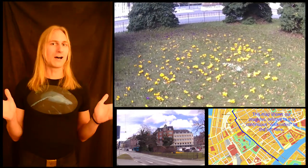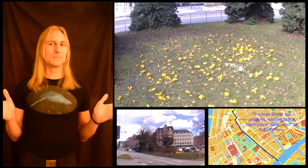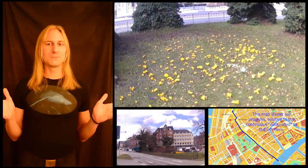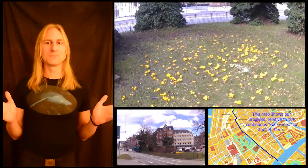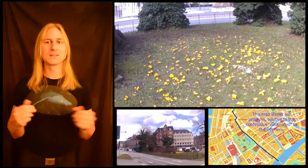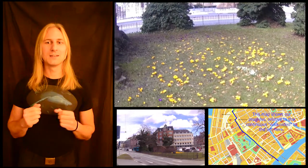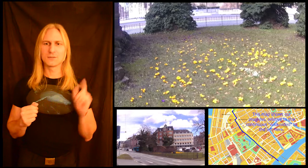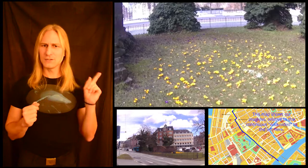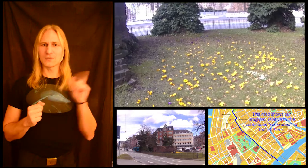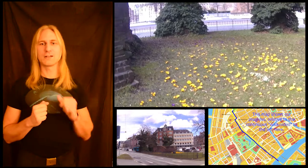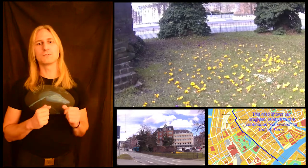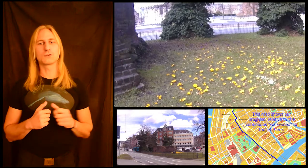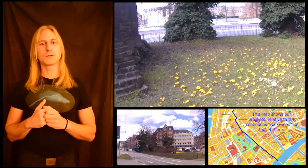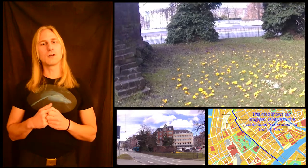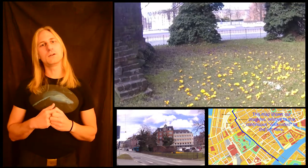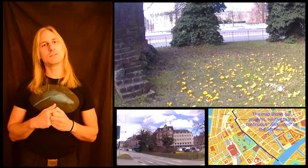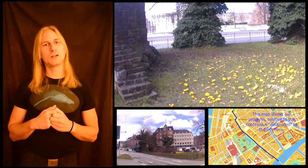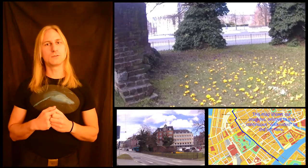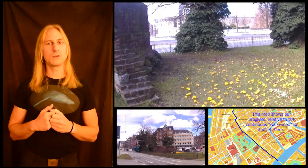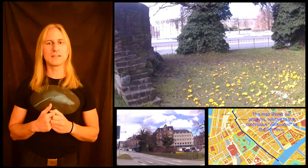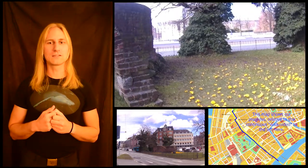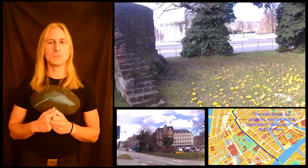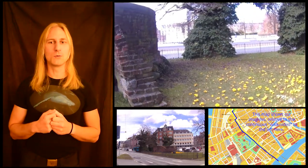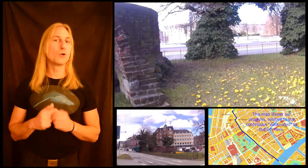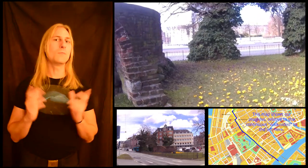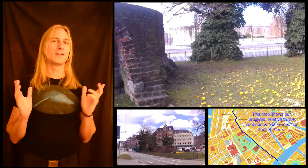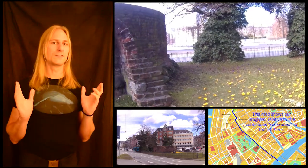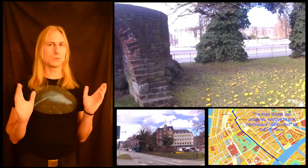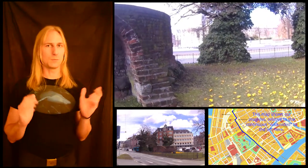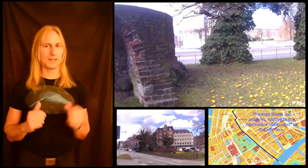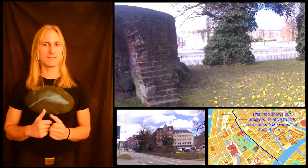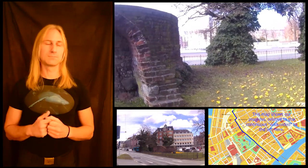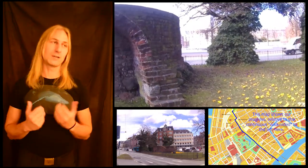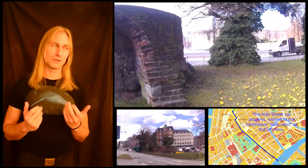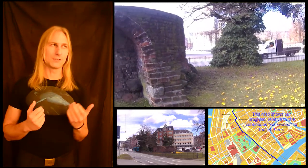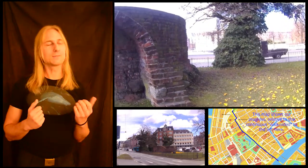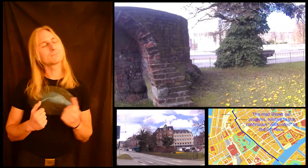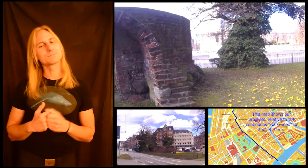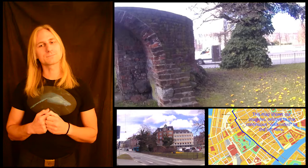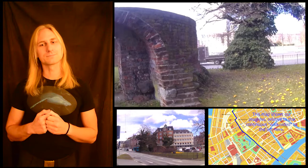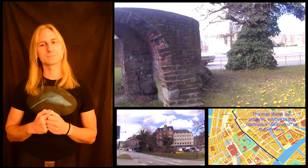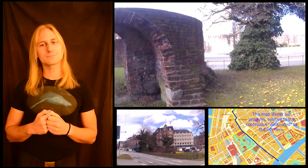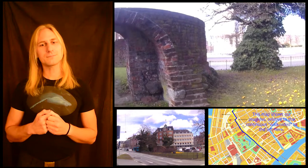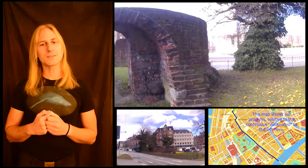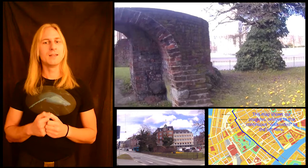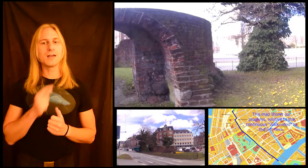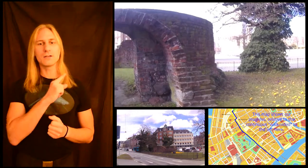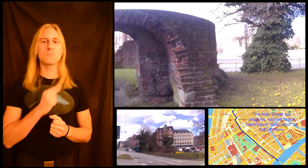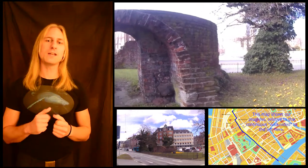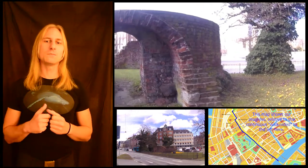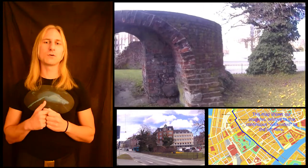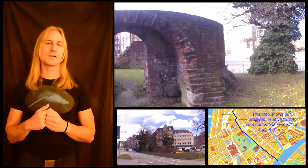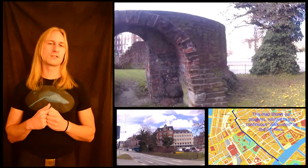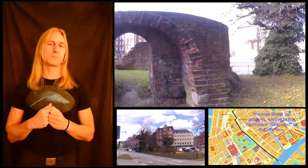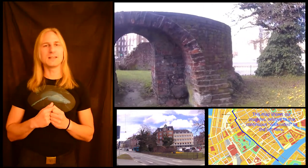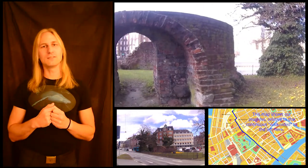peaceful time, this kind of story only serves to add some romance to a place, I think. And there are